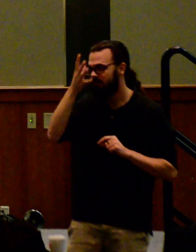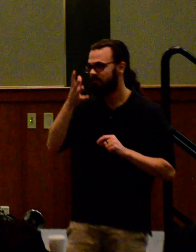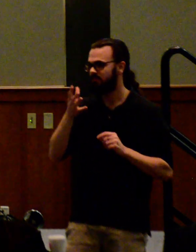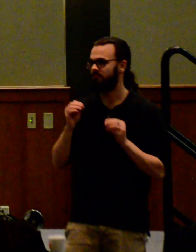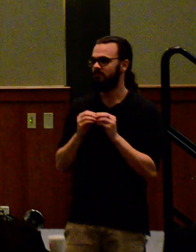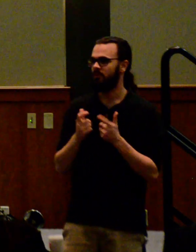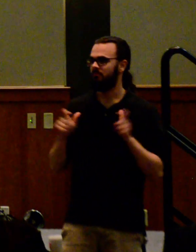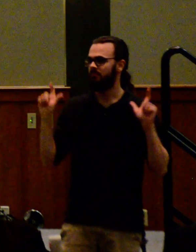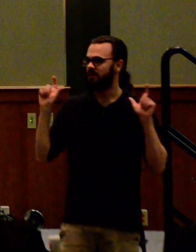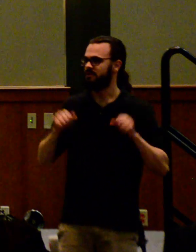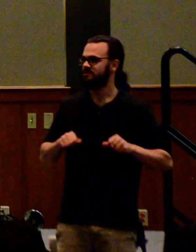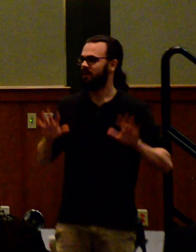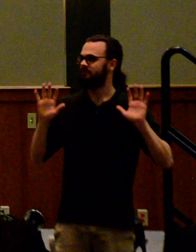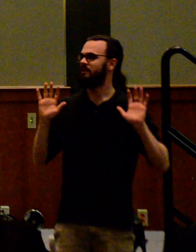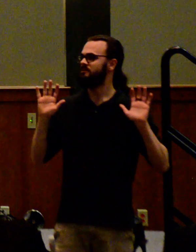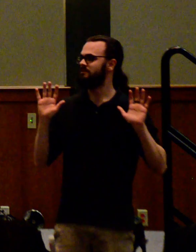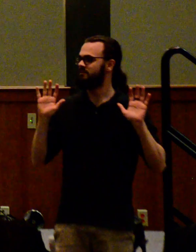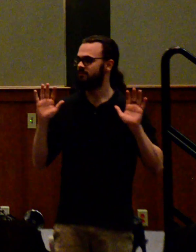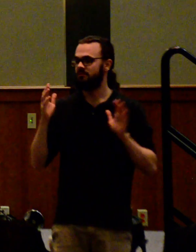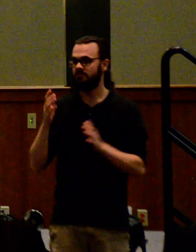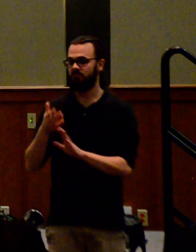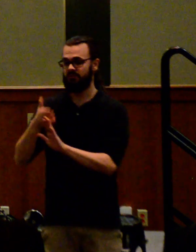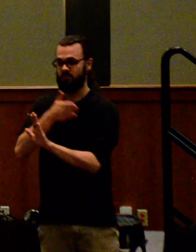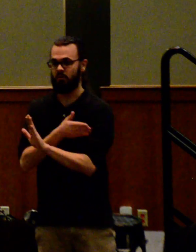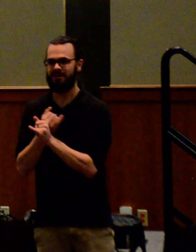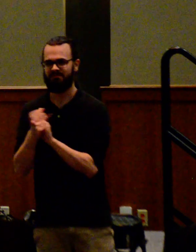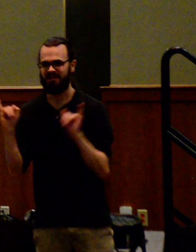independent to totally dependent on my uncle and his family.